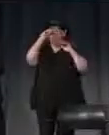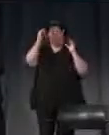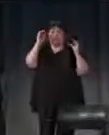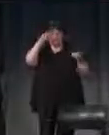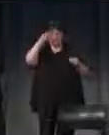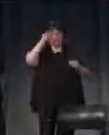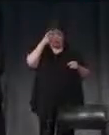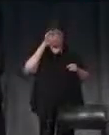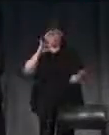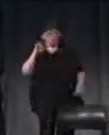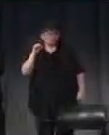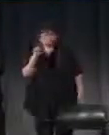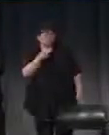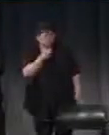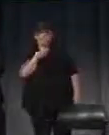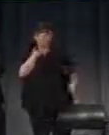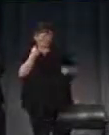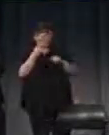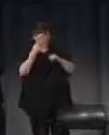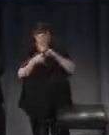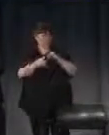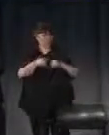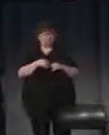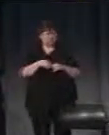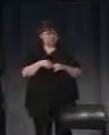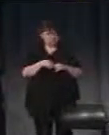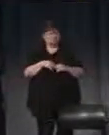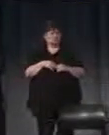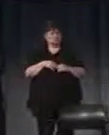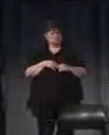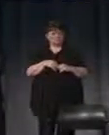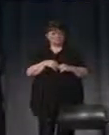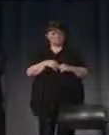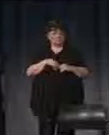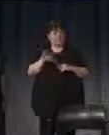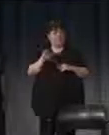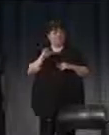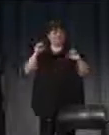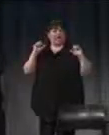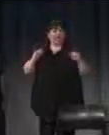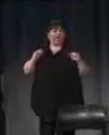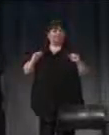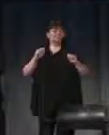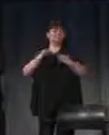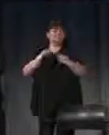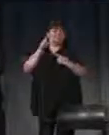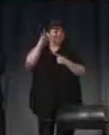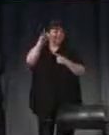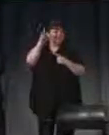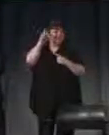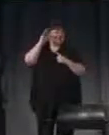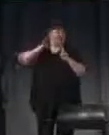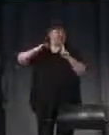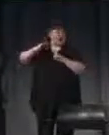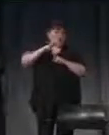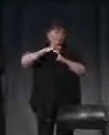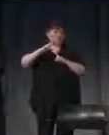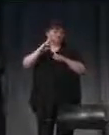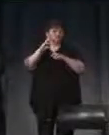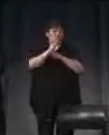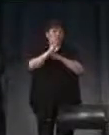Josh, you ended with a question about whether this capacity to hear the environment, to use